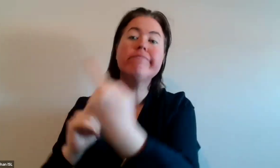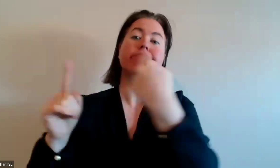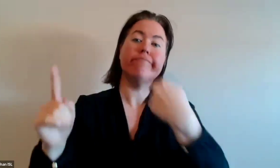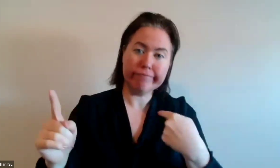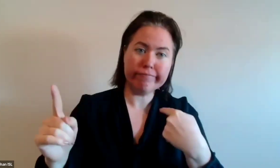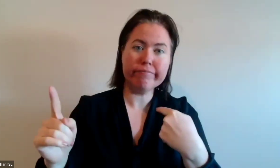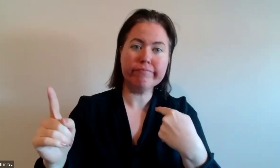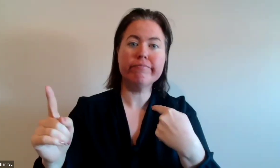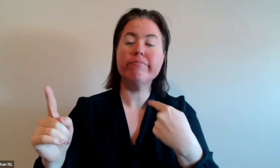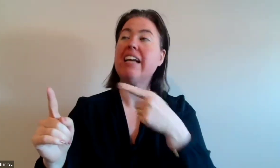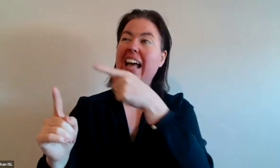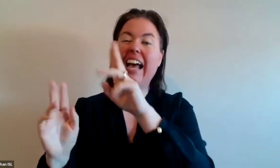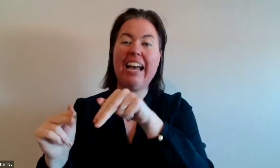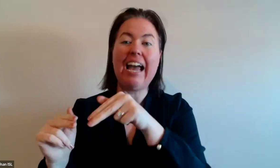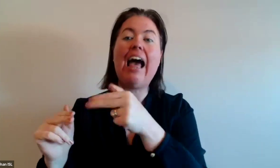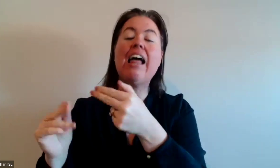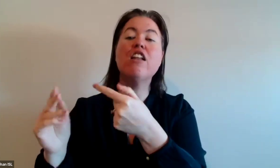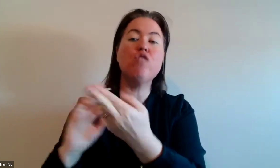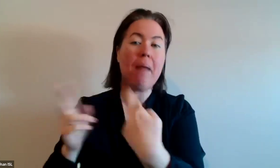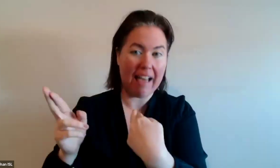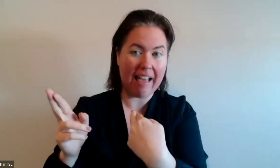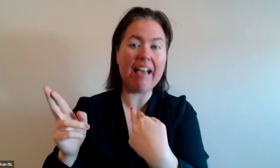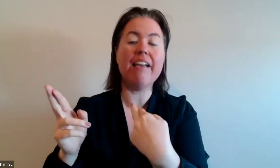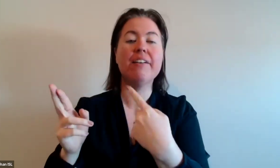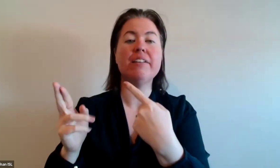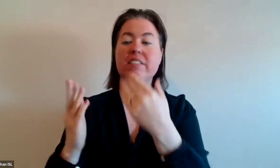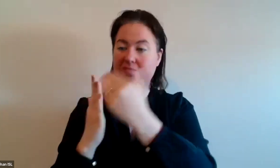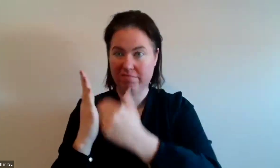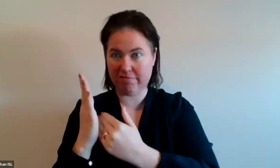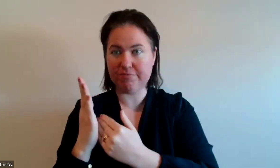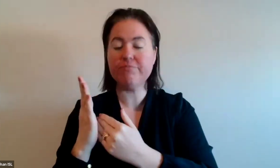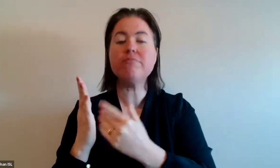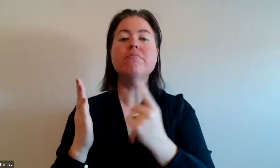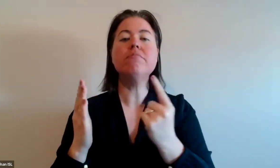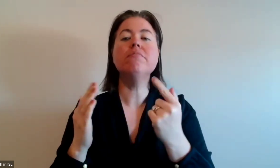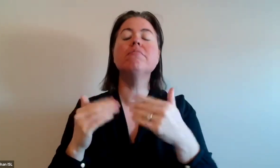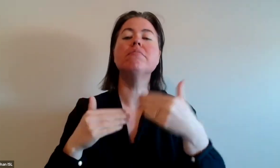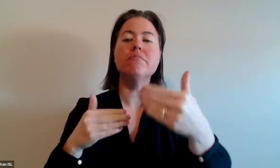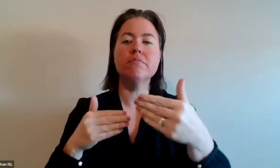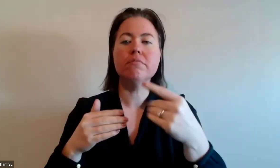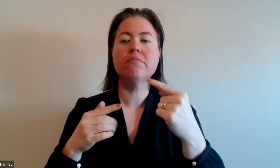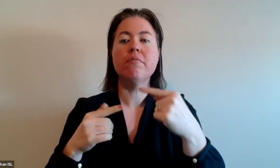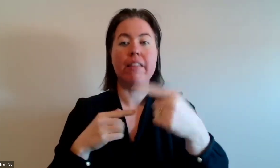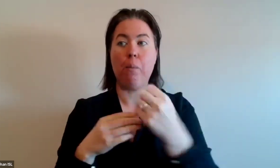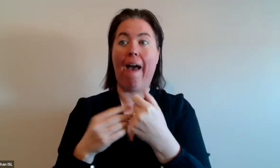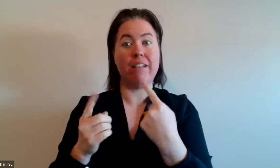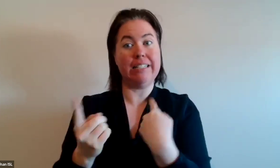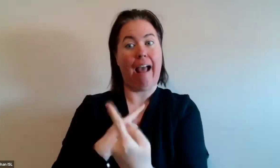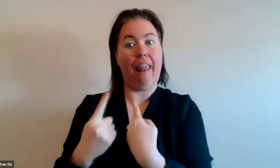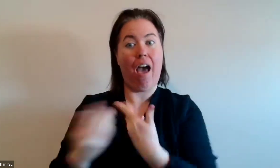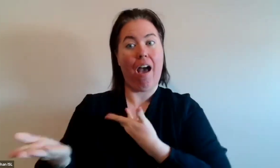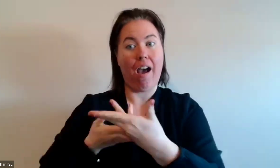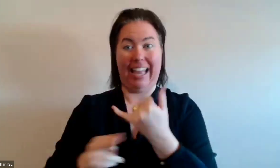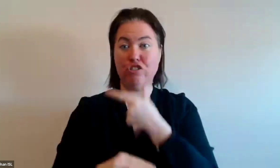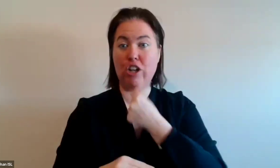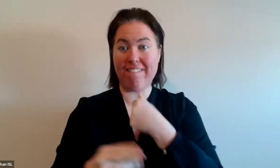the opportunity to give a response to the list of issues. Then we have the constructive dialogue in